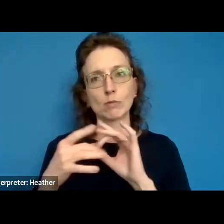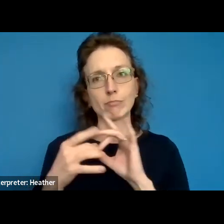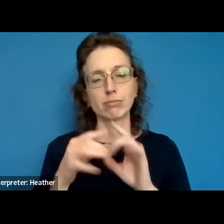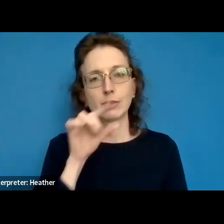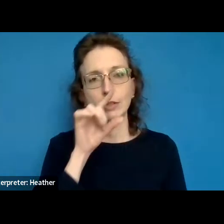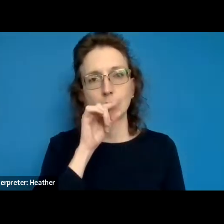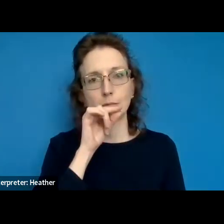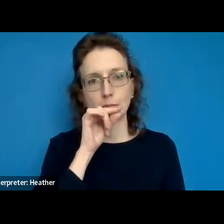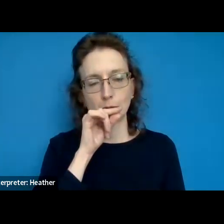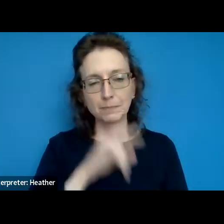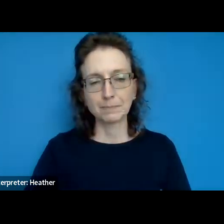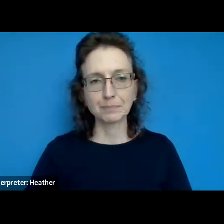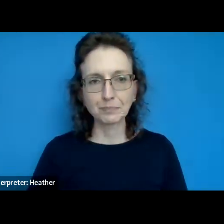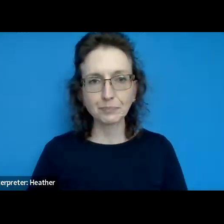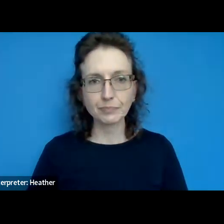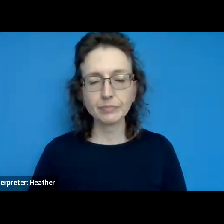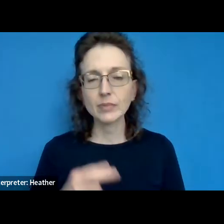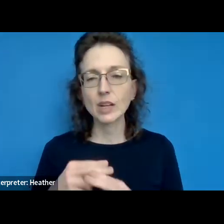it a kiu.